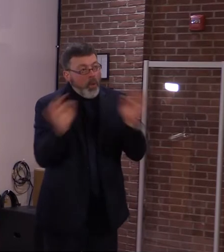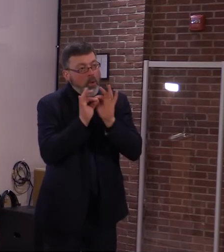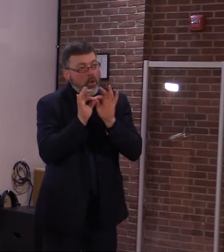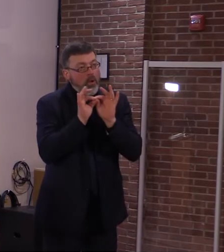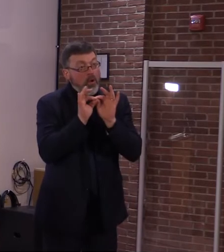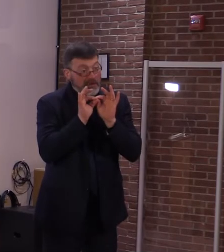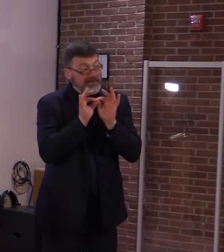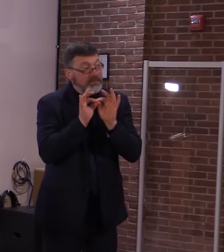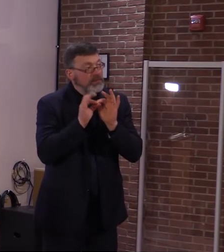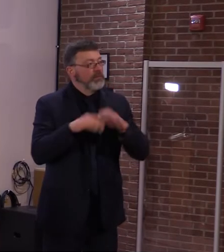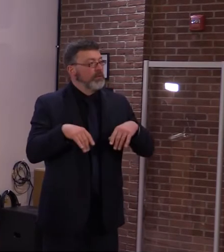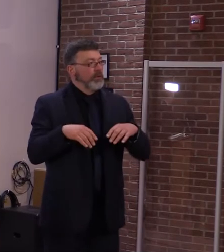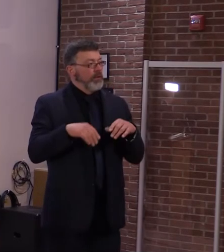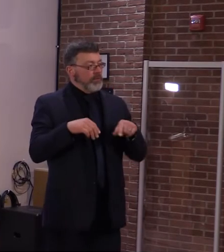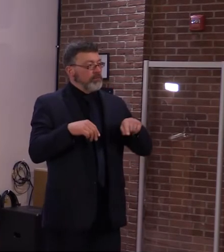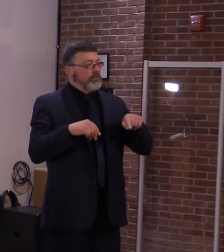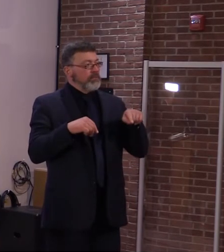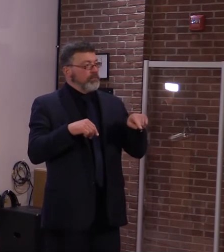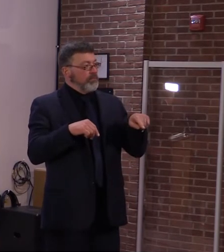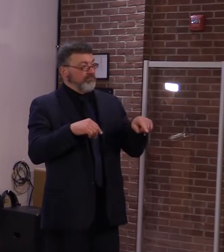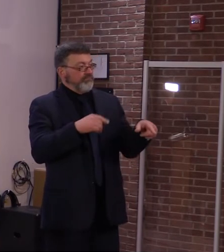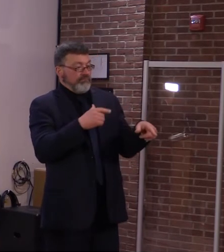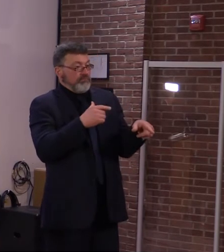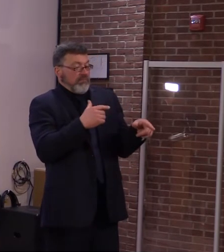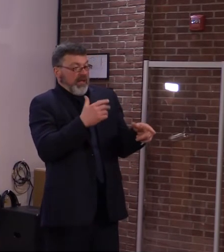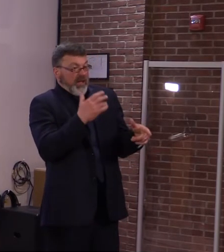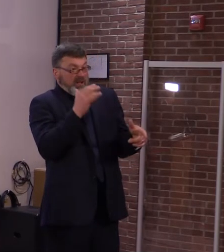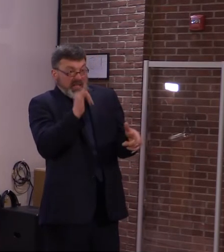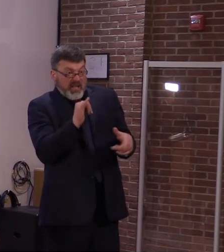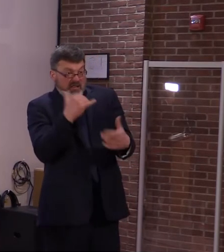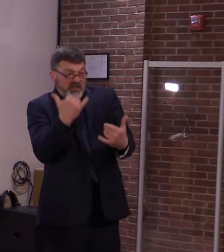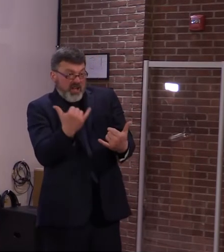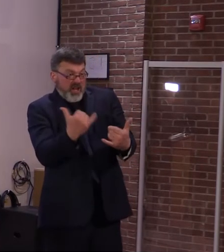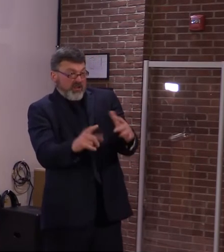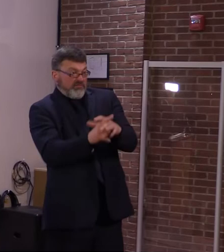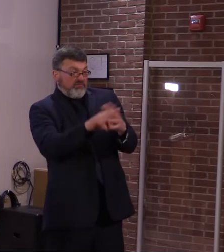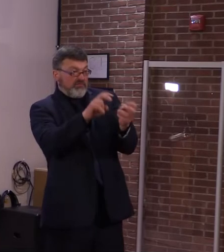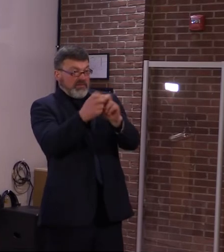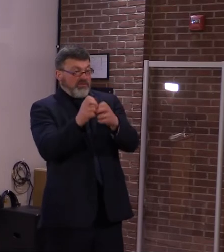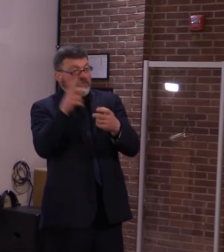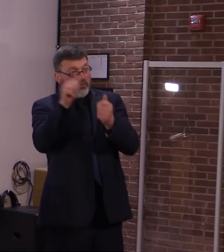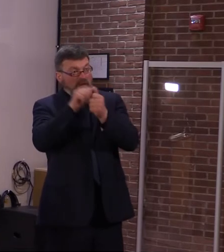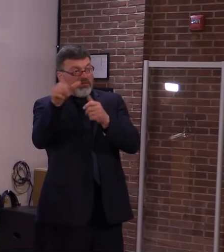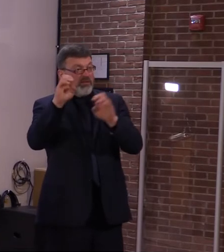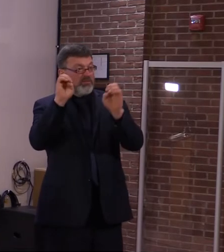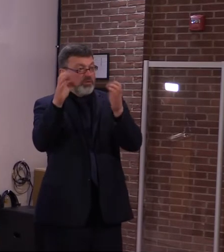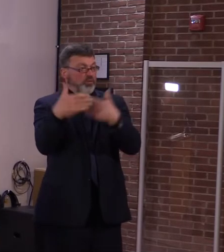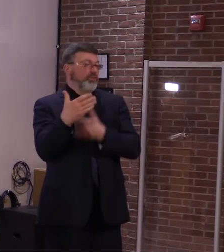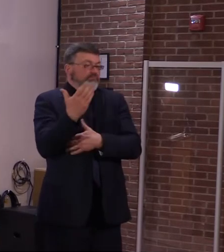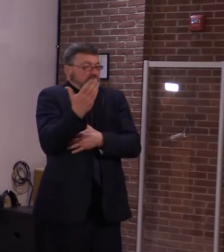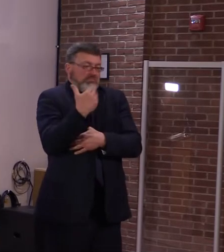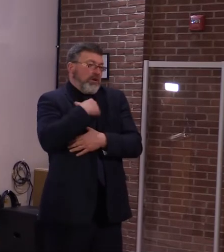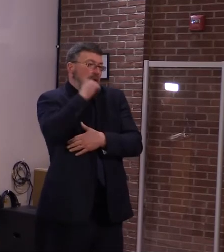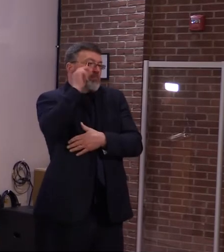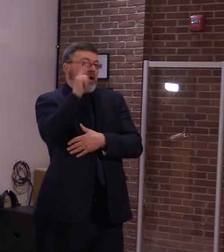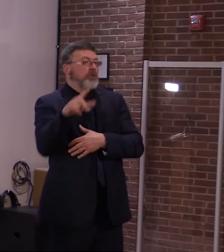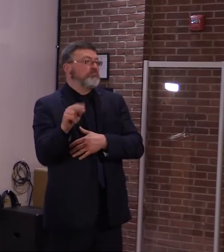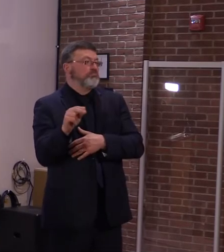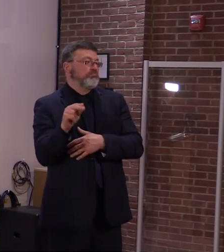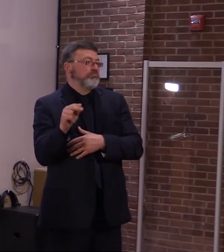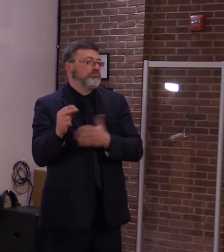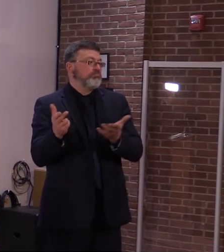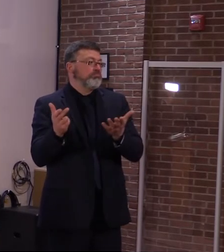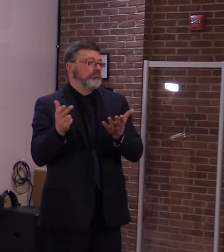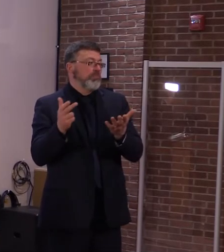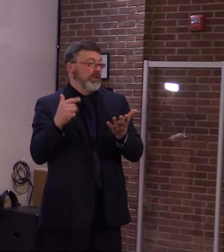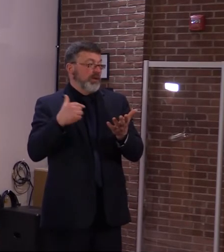unfortunate. We're doing everything we can to try and open up more of these facilities, but the